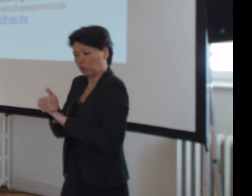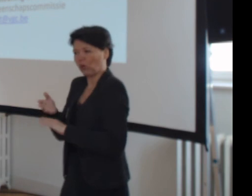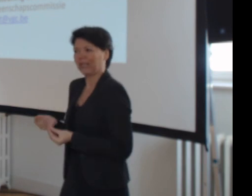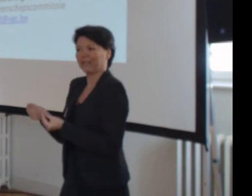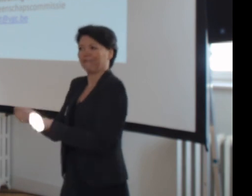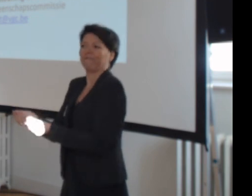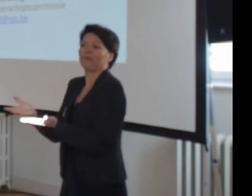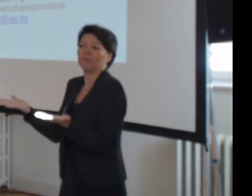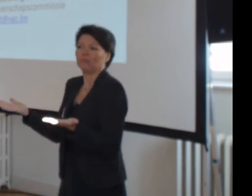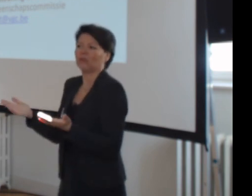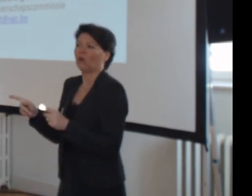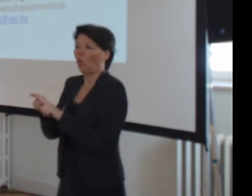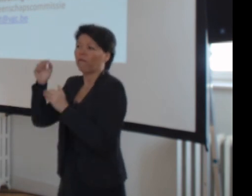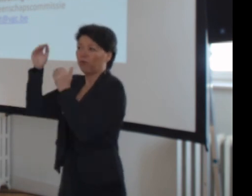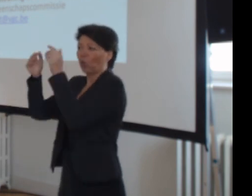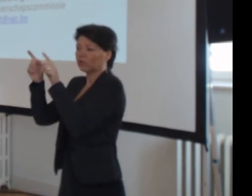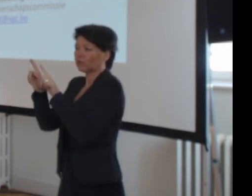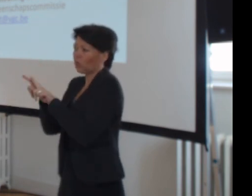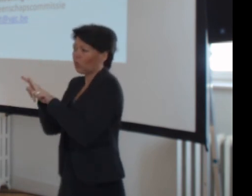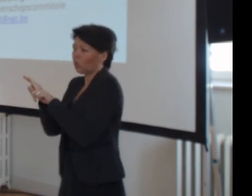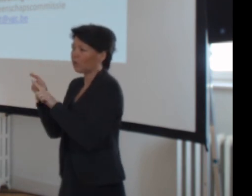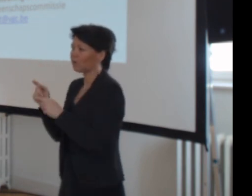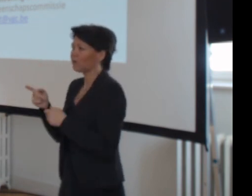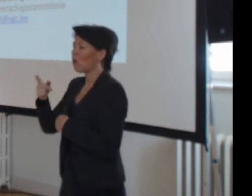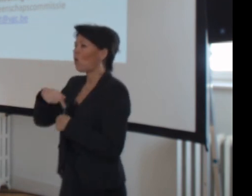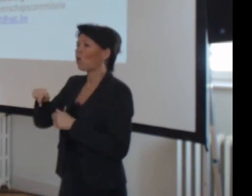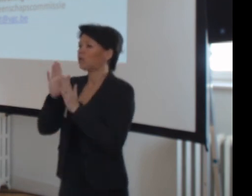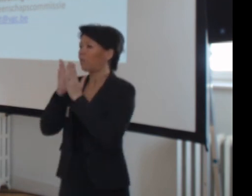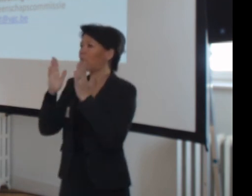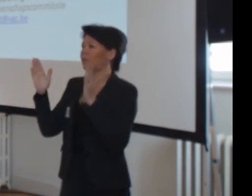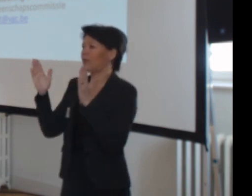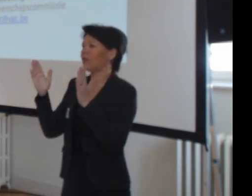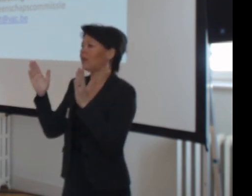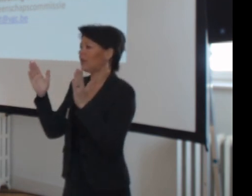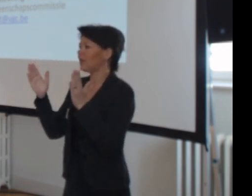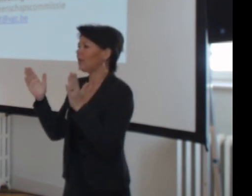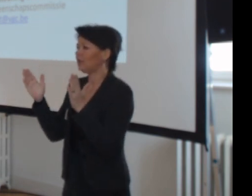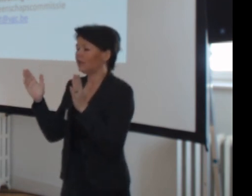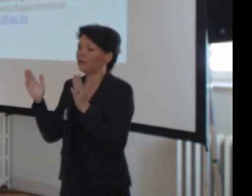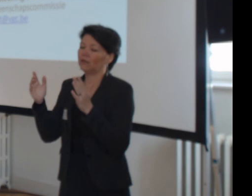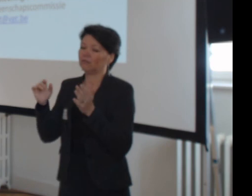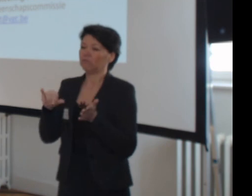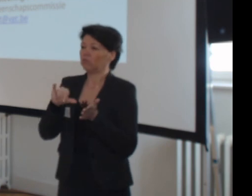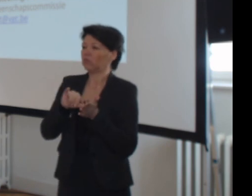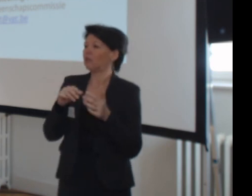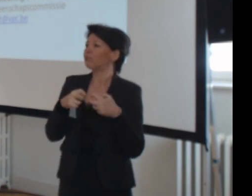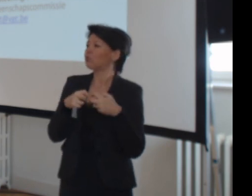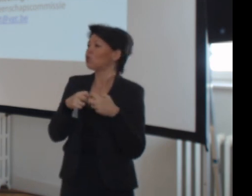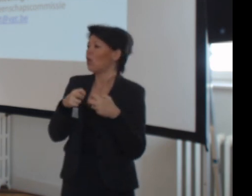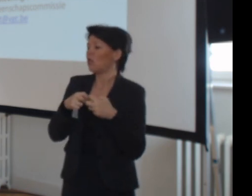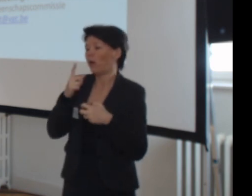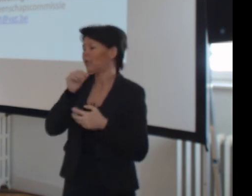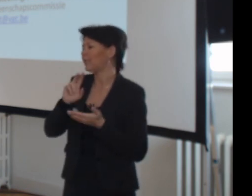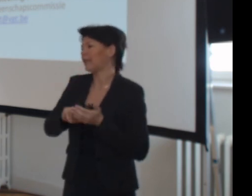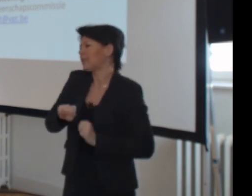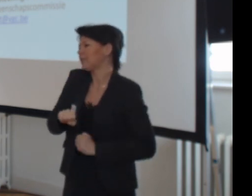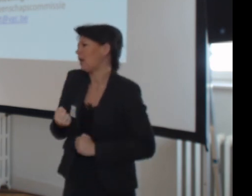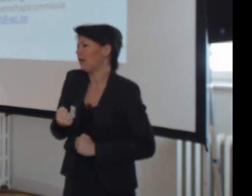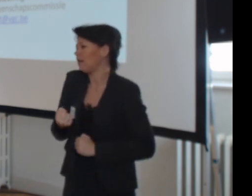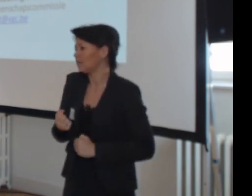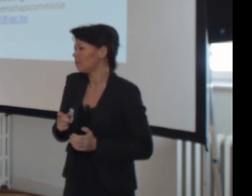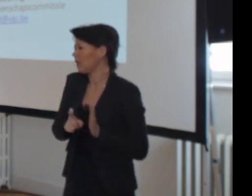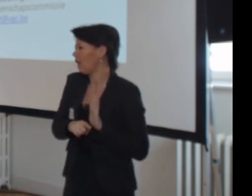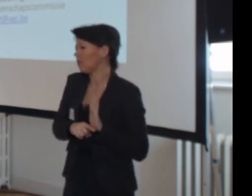also the adults. Just in our library of the city of Brussels, we're not so strict with